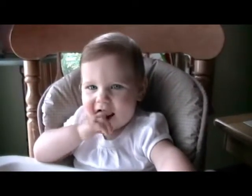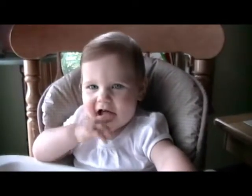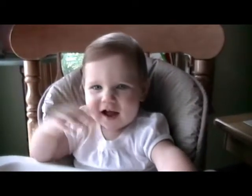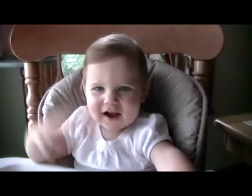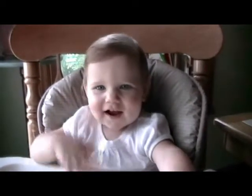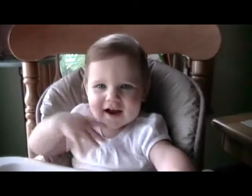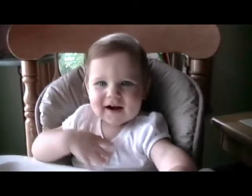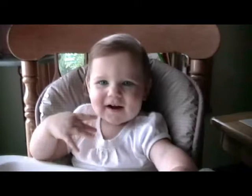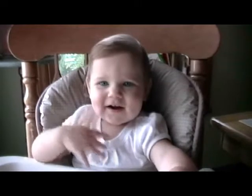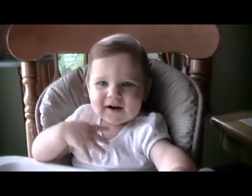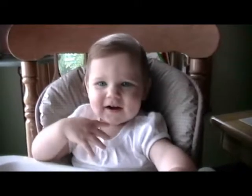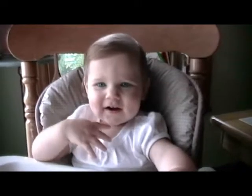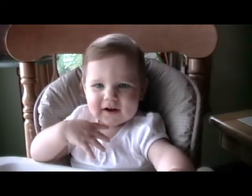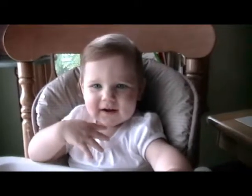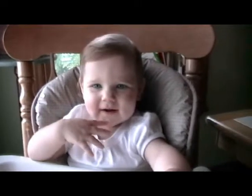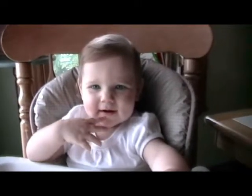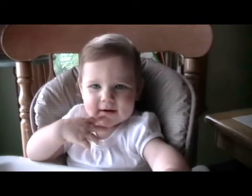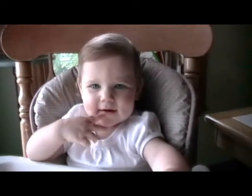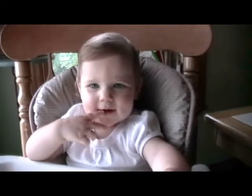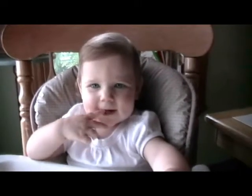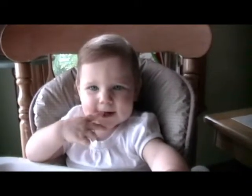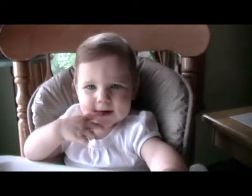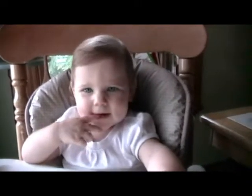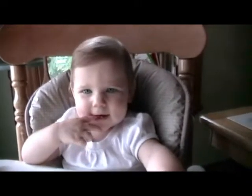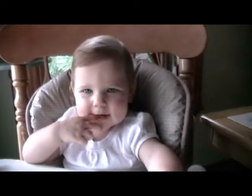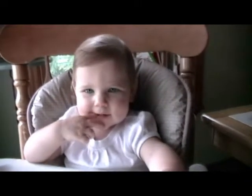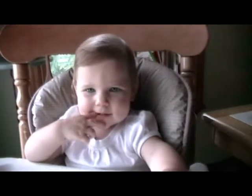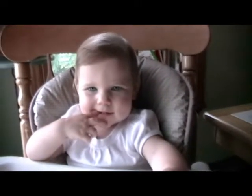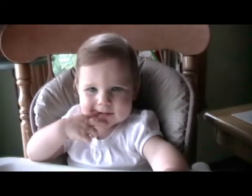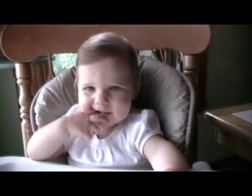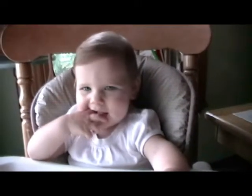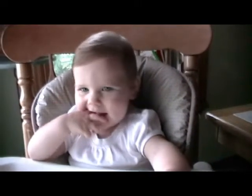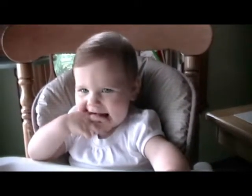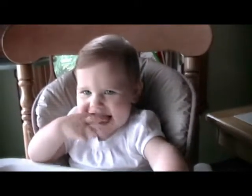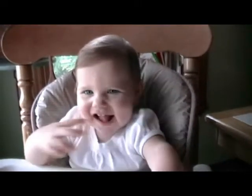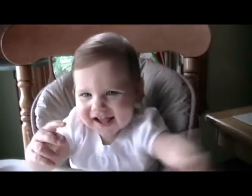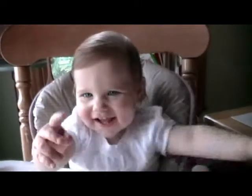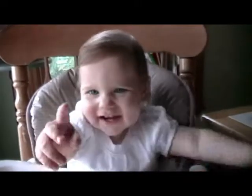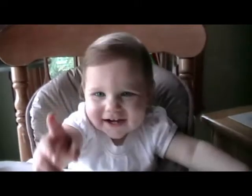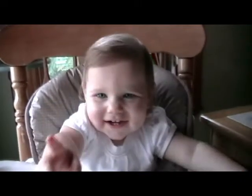Can you say, that's you? That's Gianna. Can you say baby?